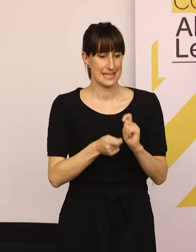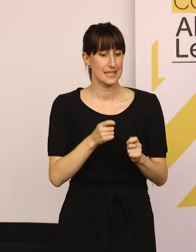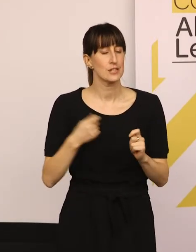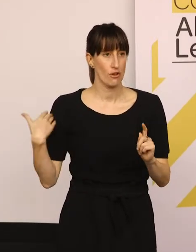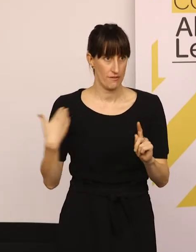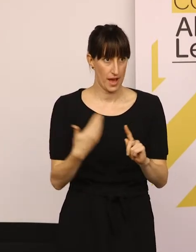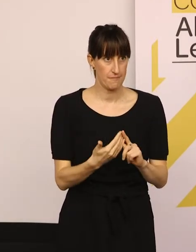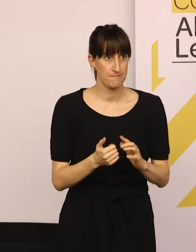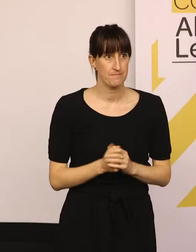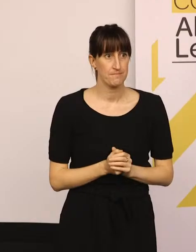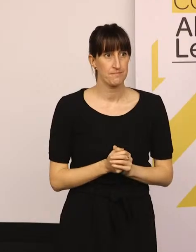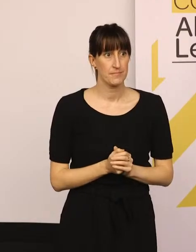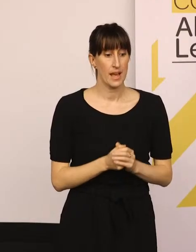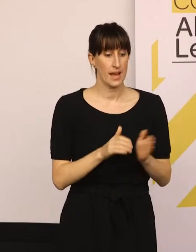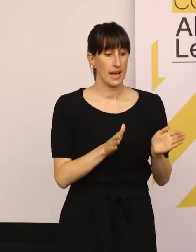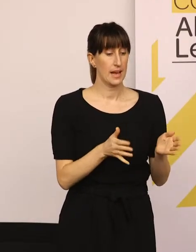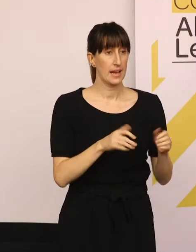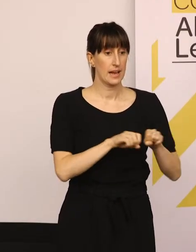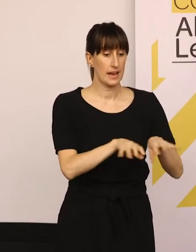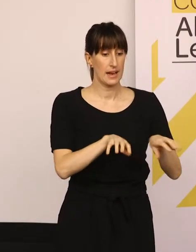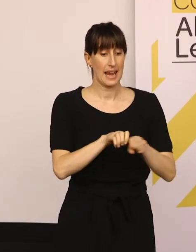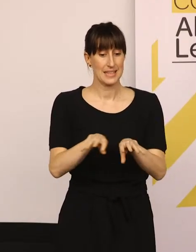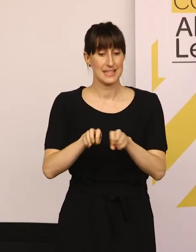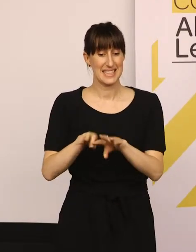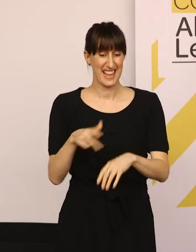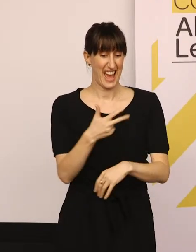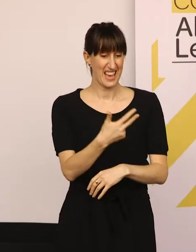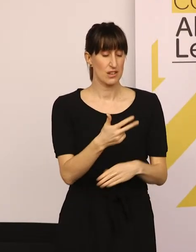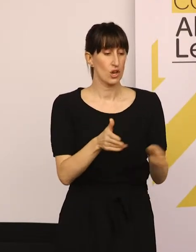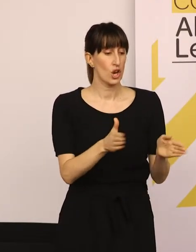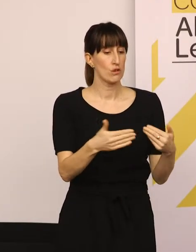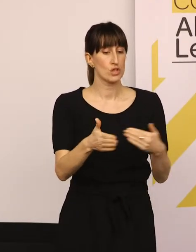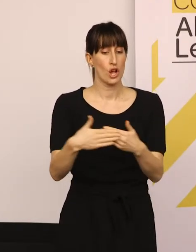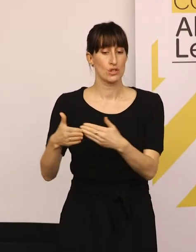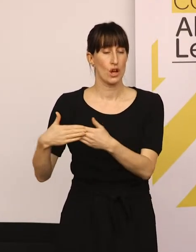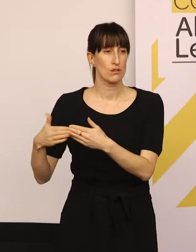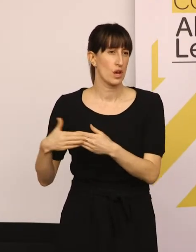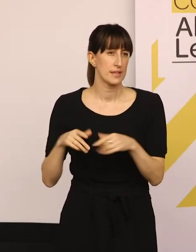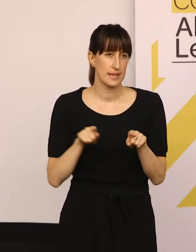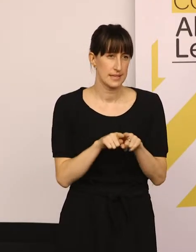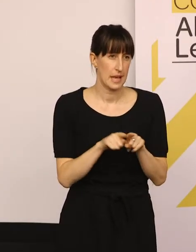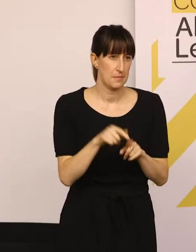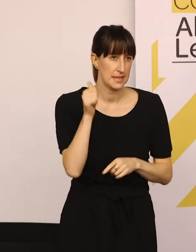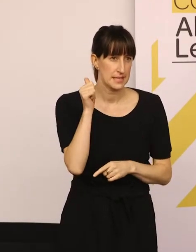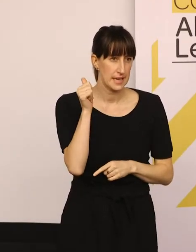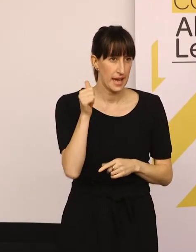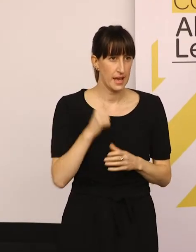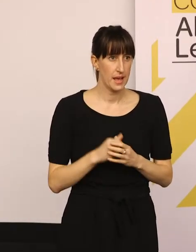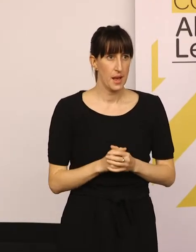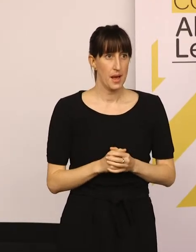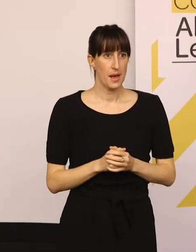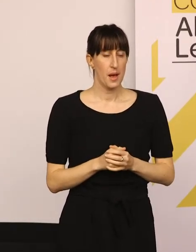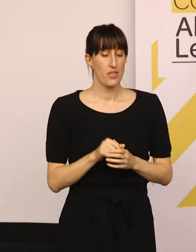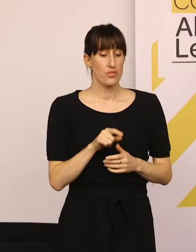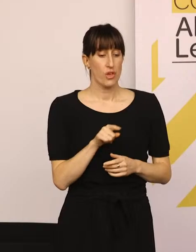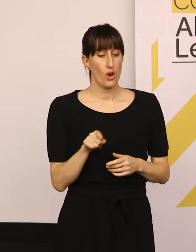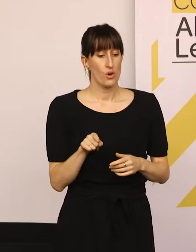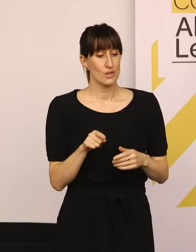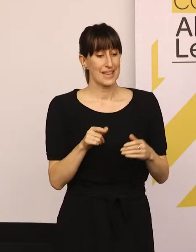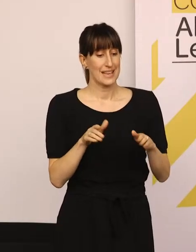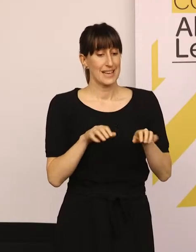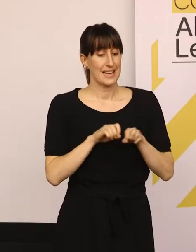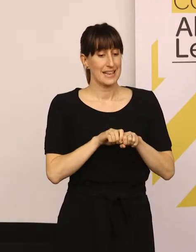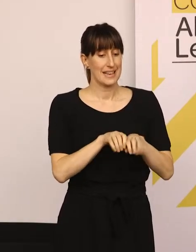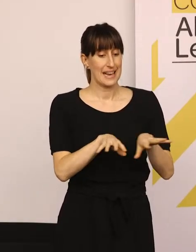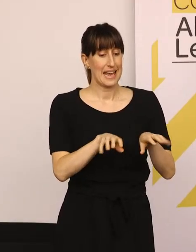8 significant clusters have been closed. That's no change to yesterday, but each of those clusters that is currently what we call dormant will be